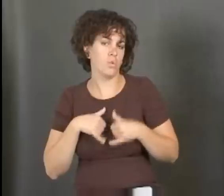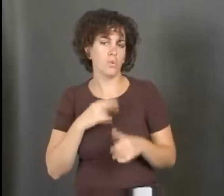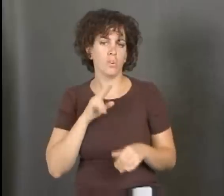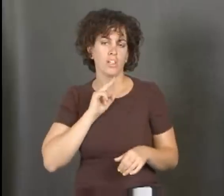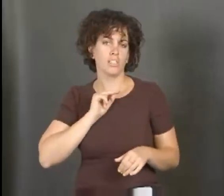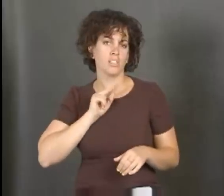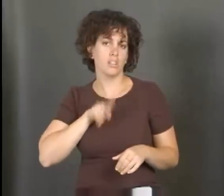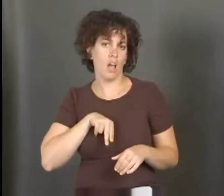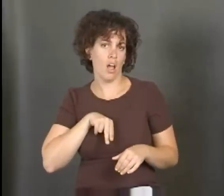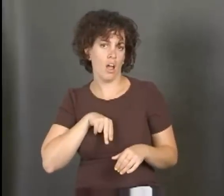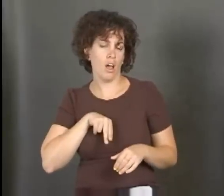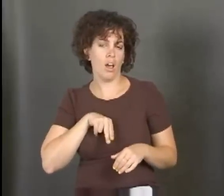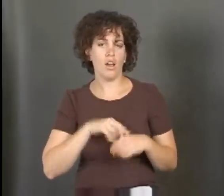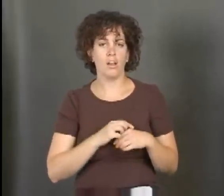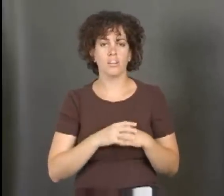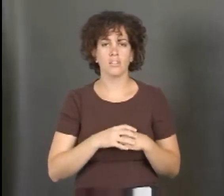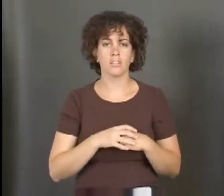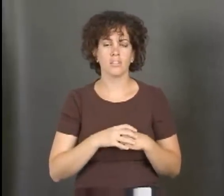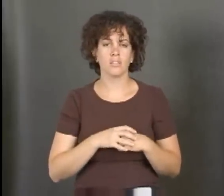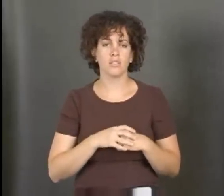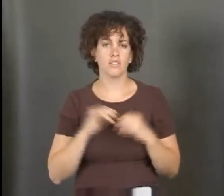Coat or coat and tie.